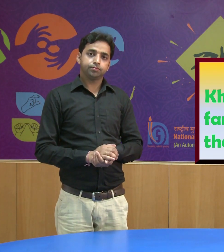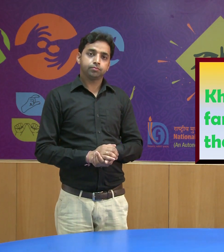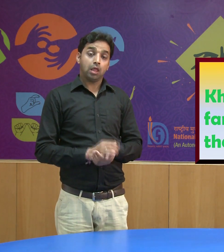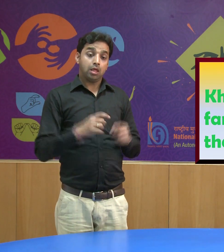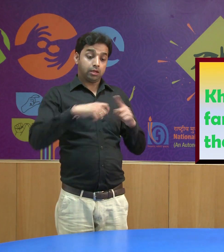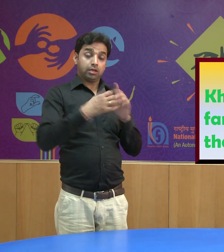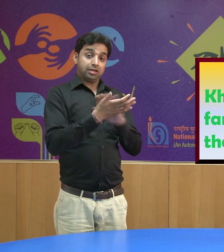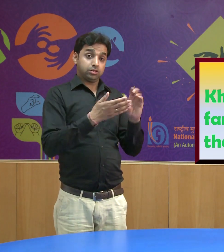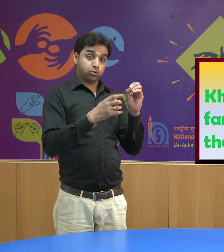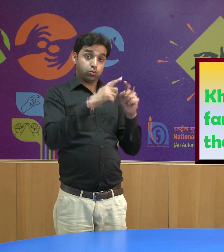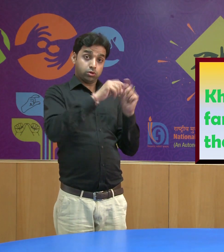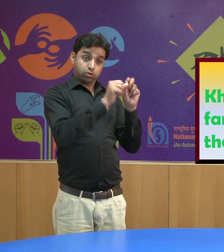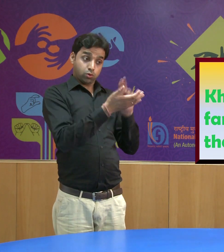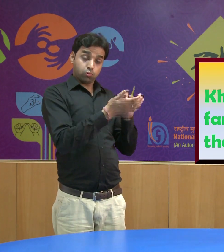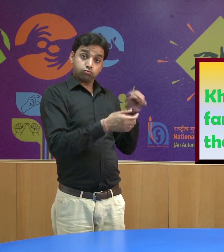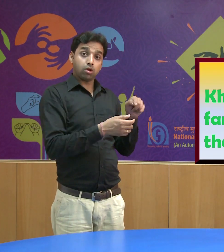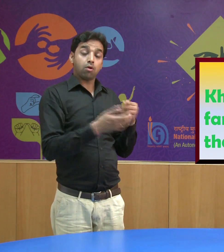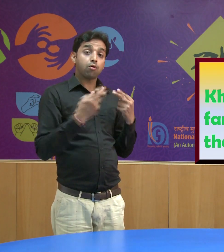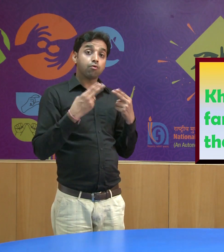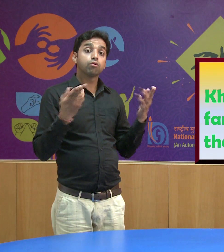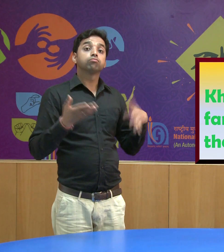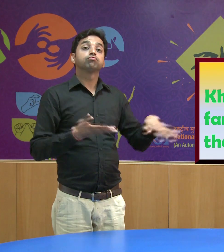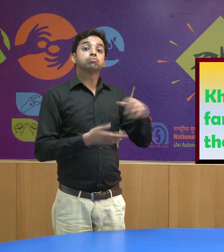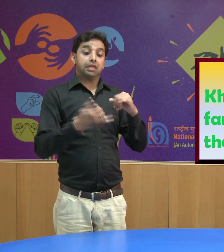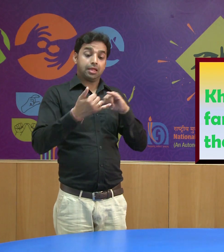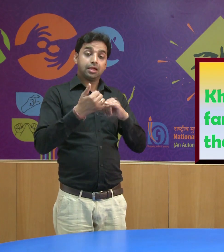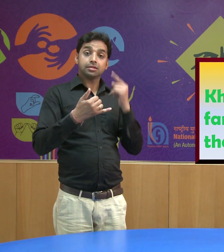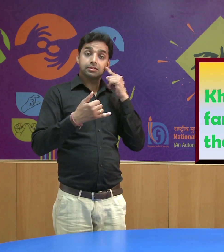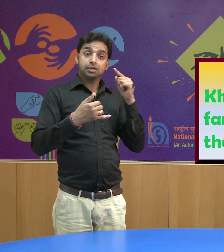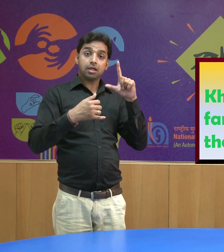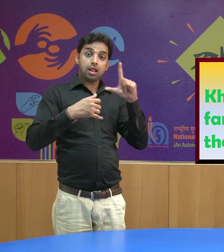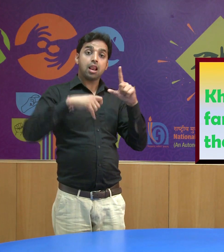Khotan was famous for silk, gold,